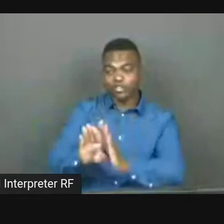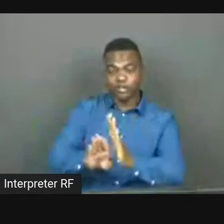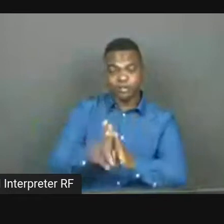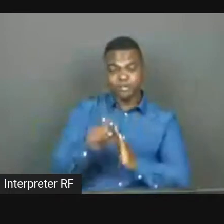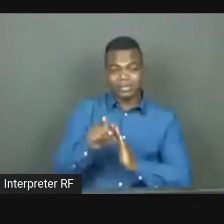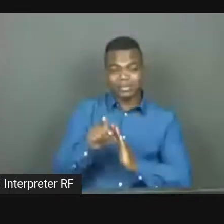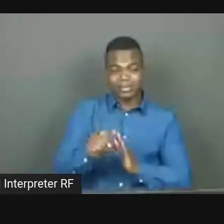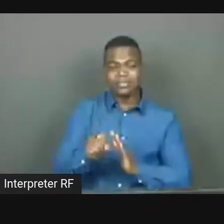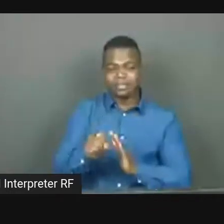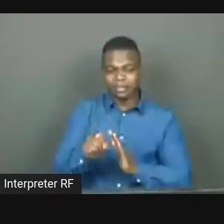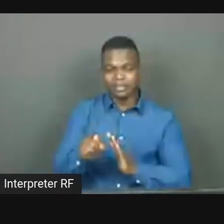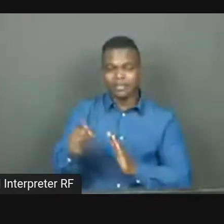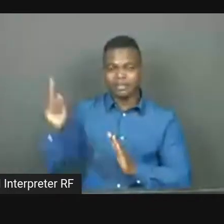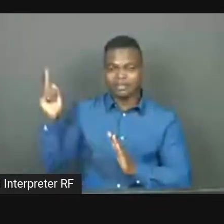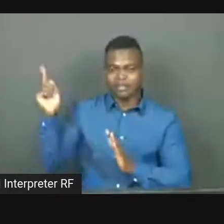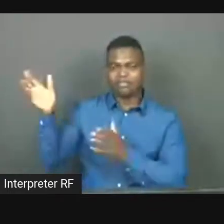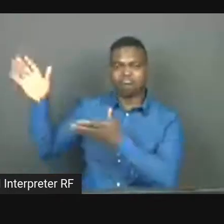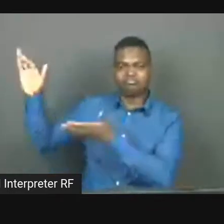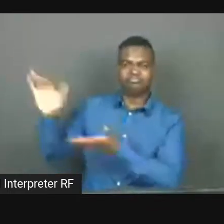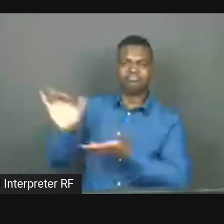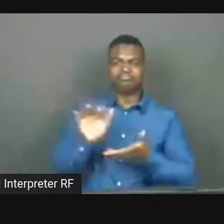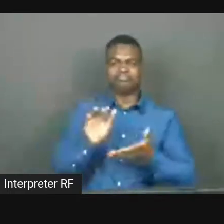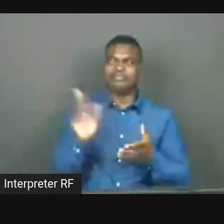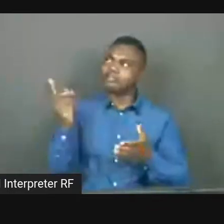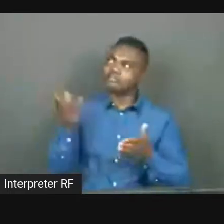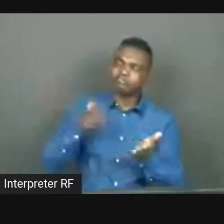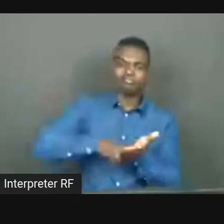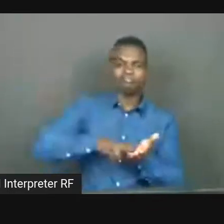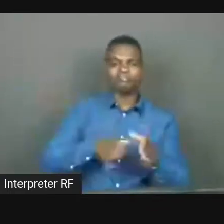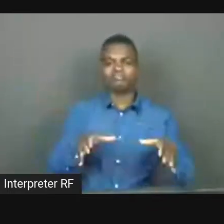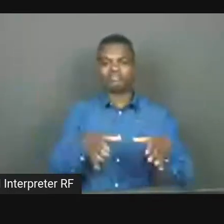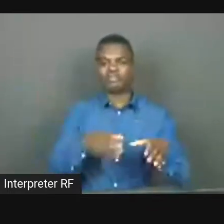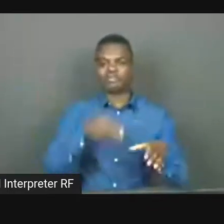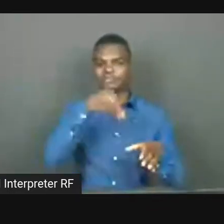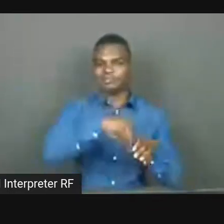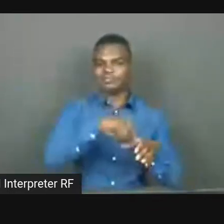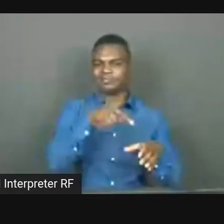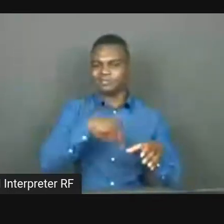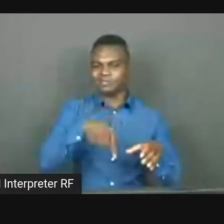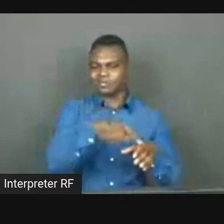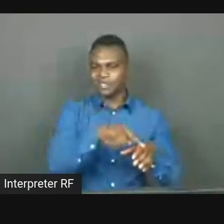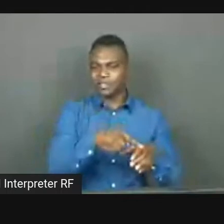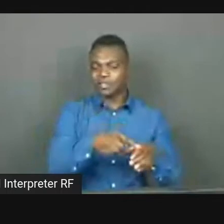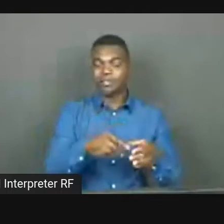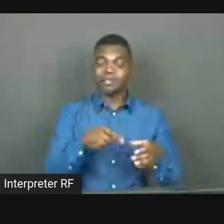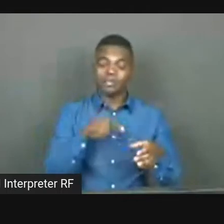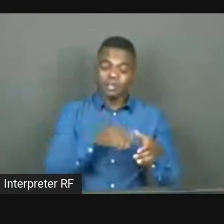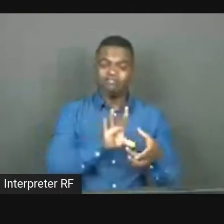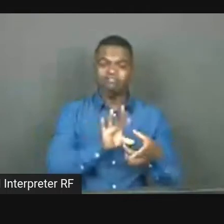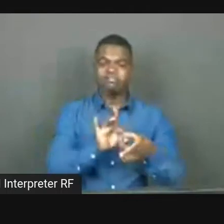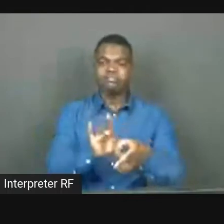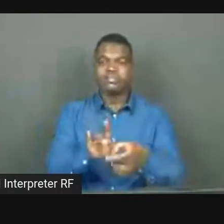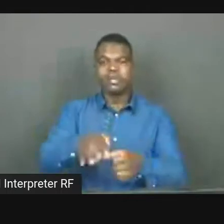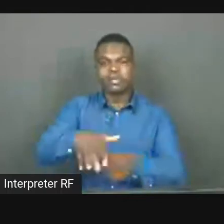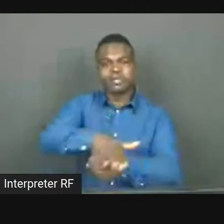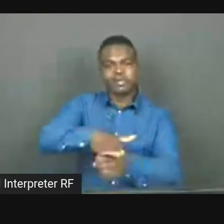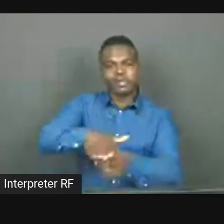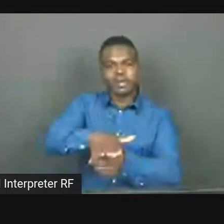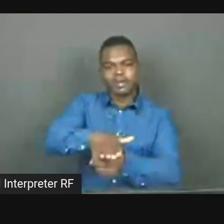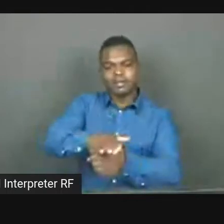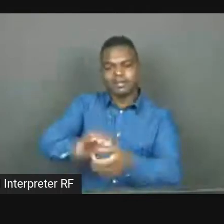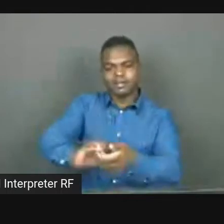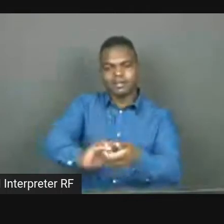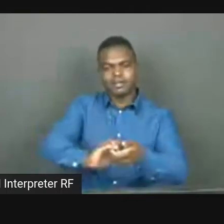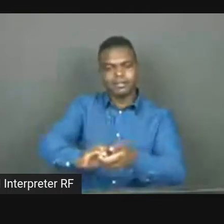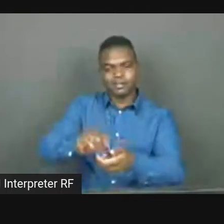who have their fingerprints on humanitarian aid, from the donor to the NGO,